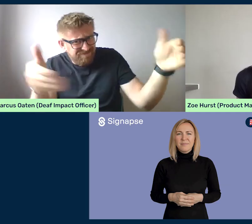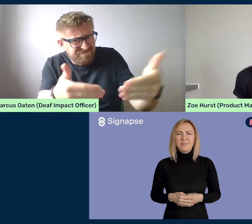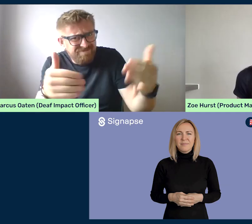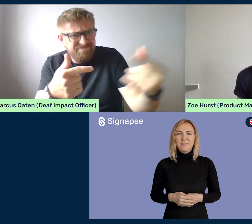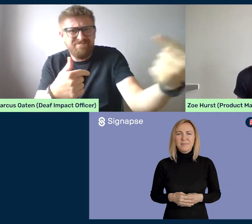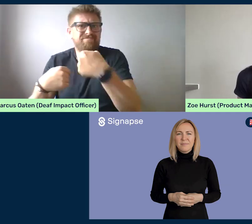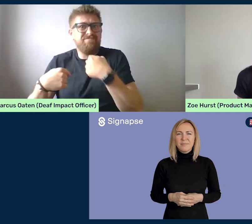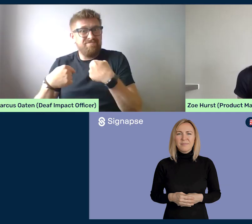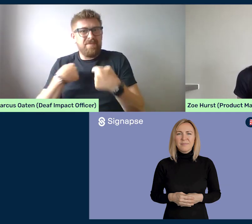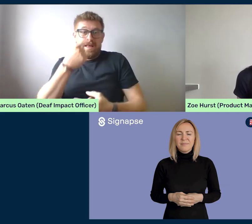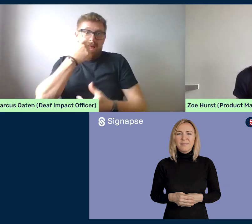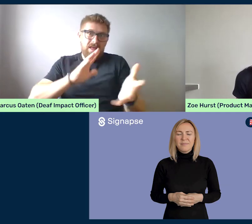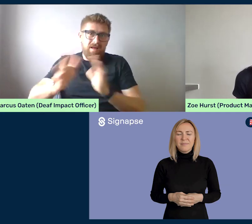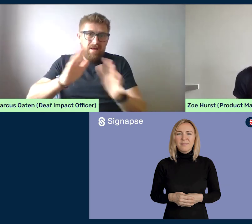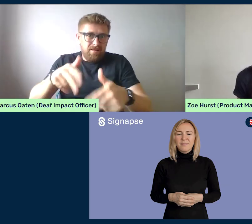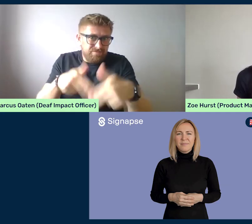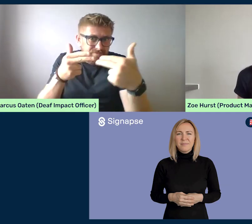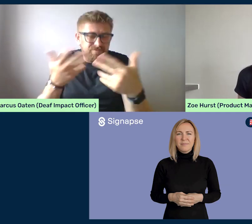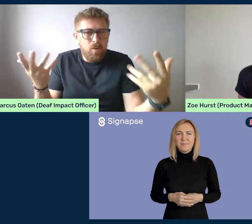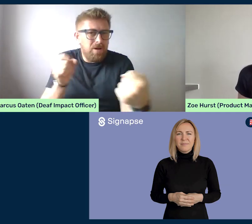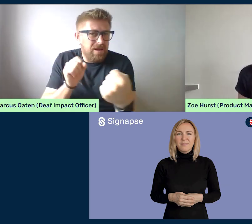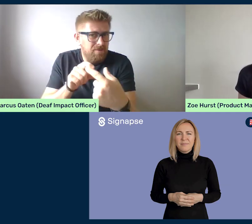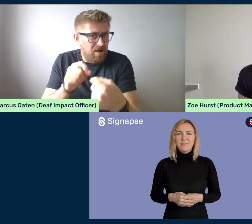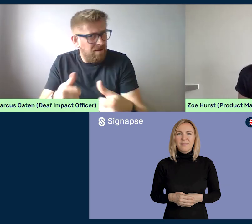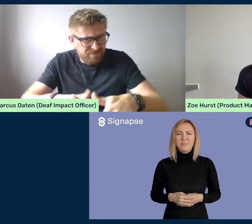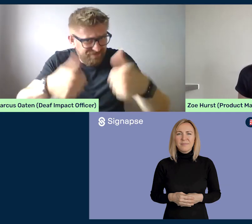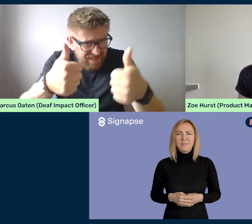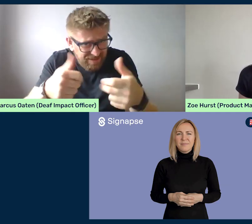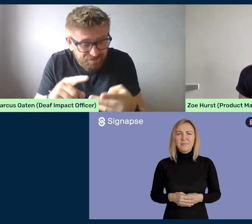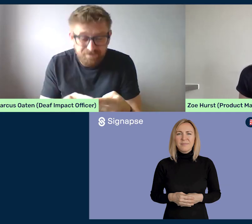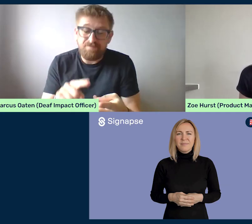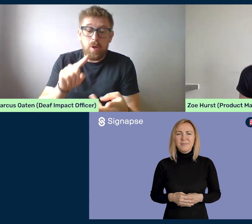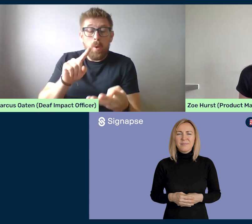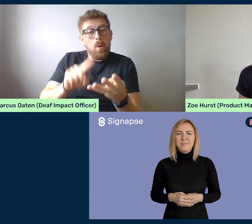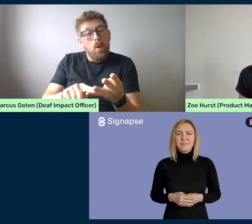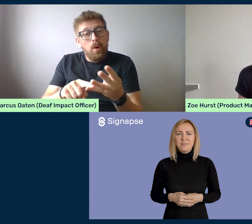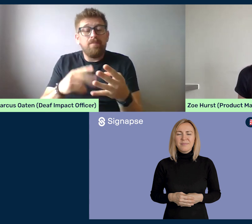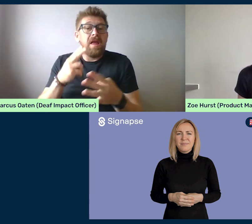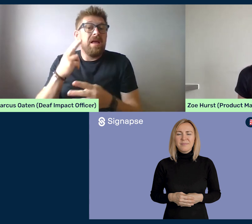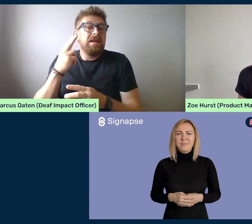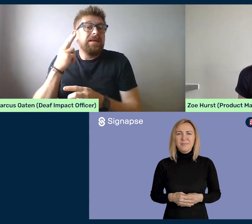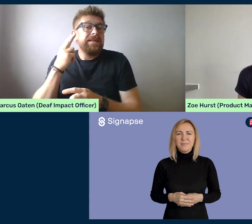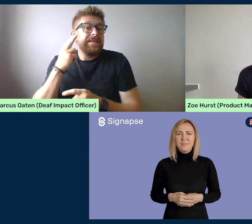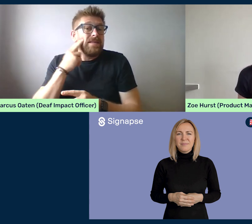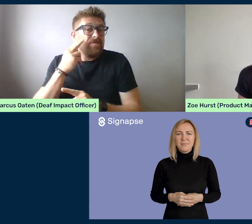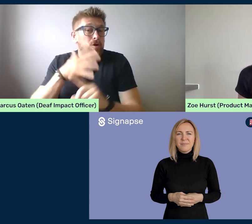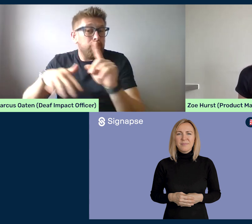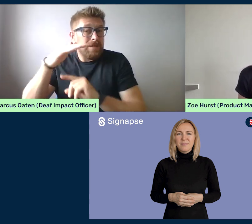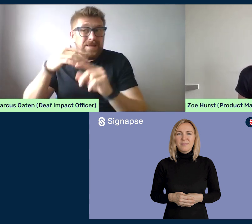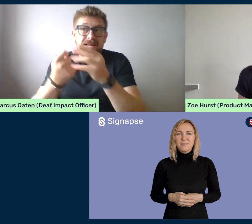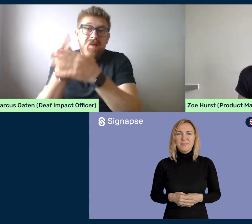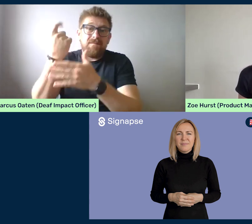I'm sure, we people will make those introductions if it doesn't come directly to me, and we can talk by email or